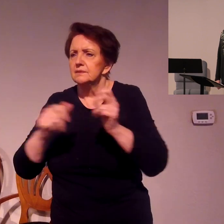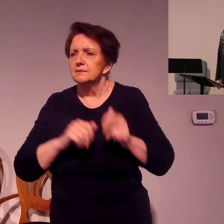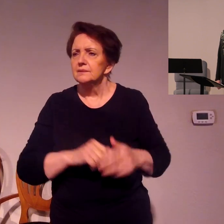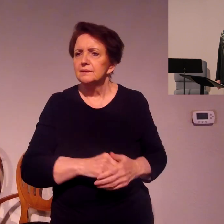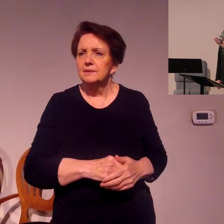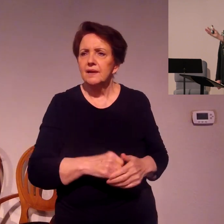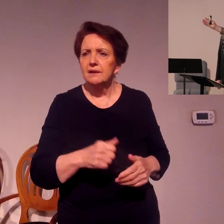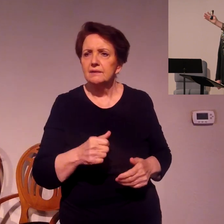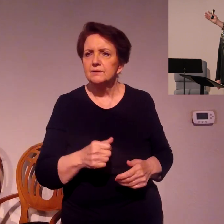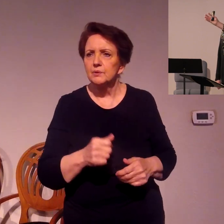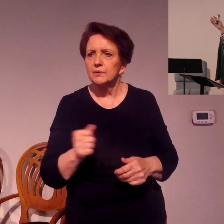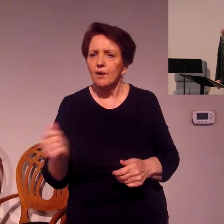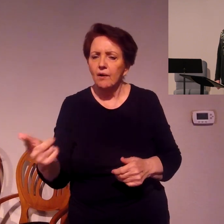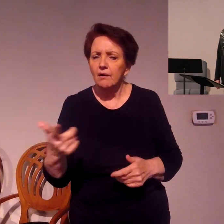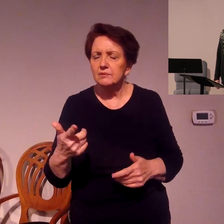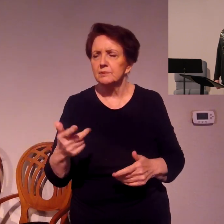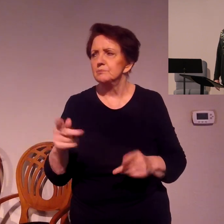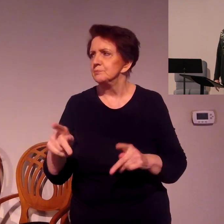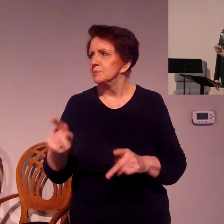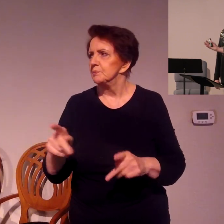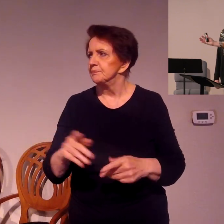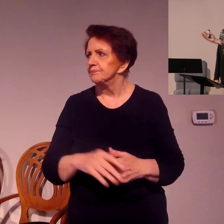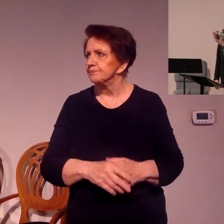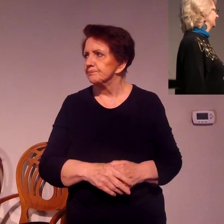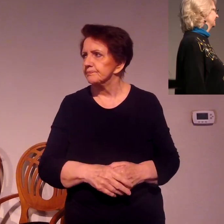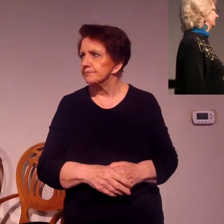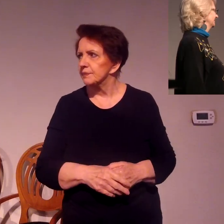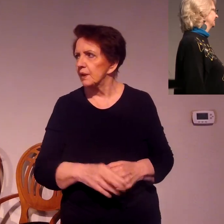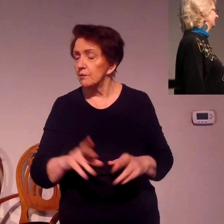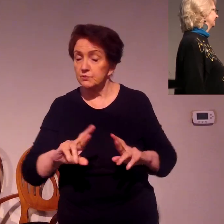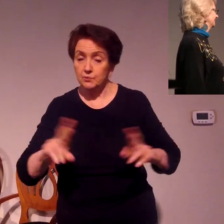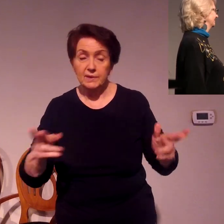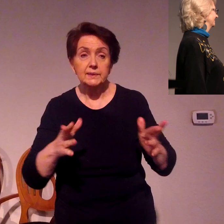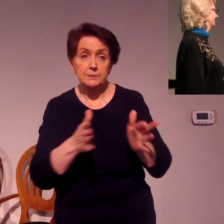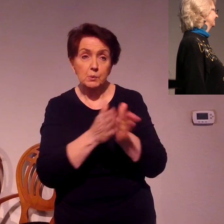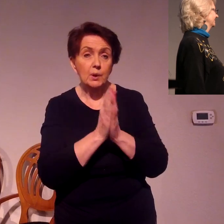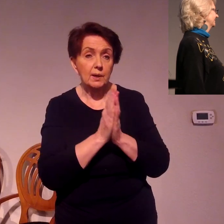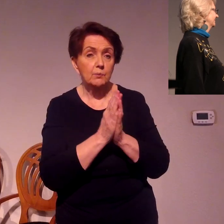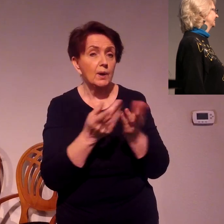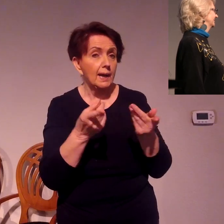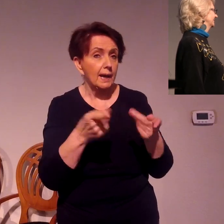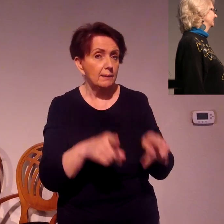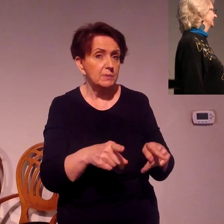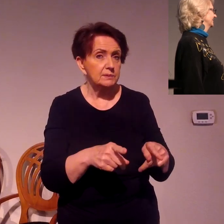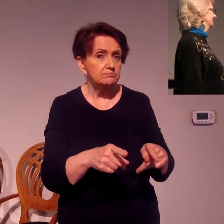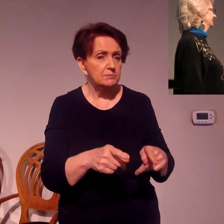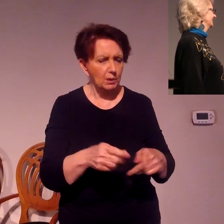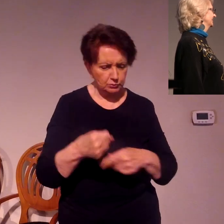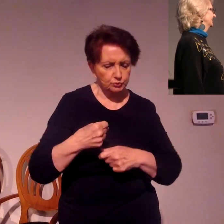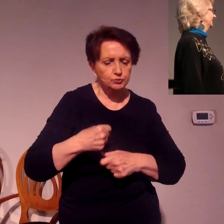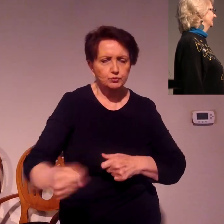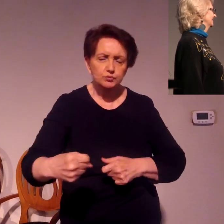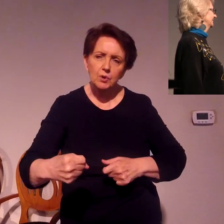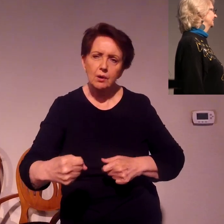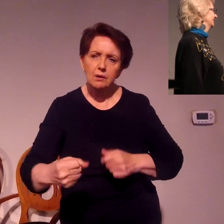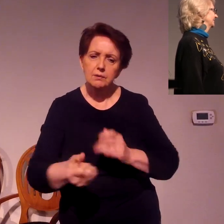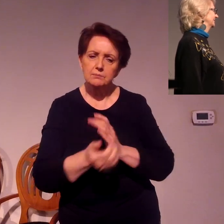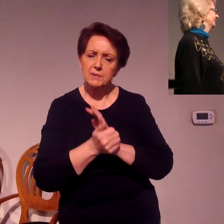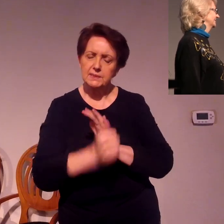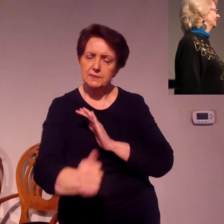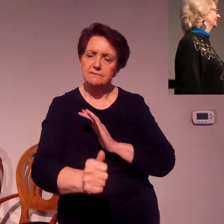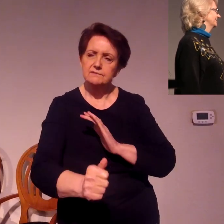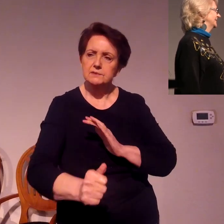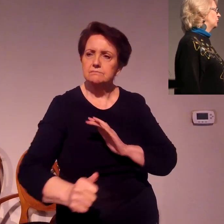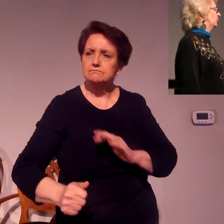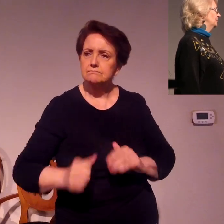so that when I was there to do that invocation, I was standing strong in the gifts mm-hmm. of what I